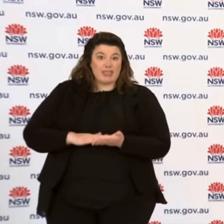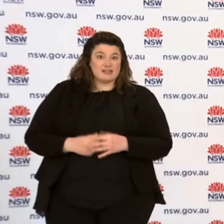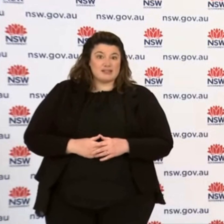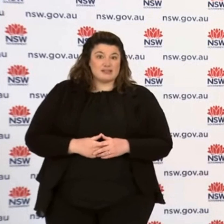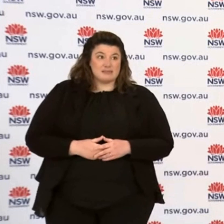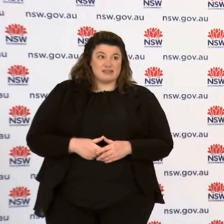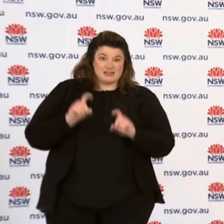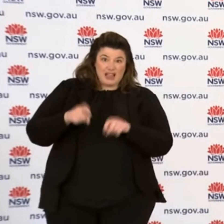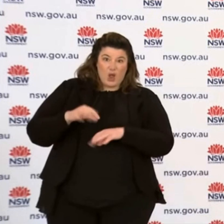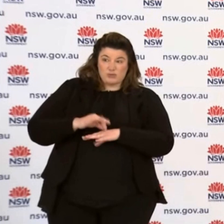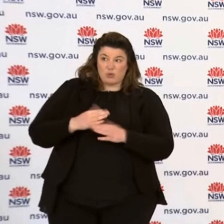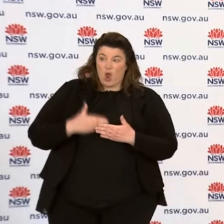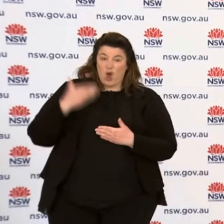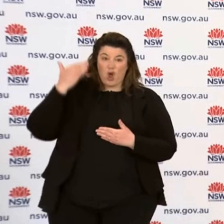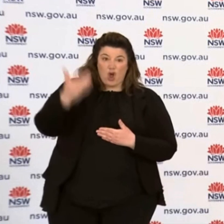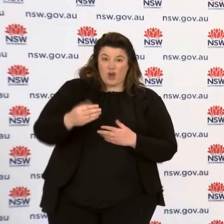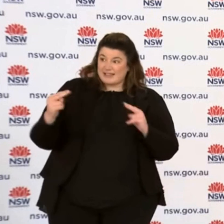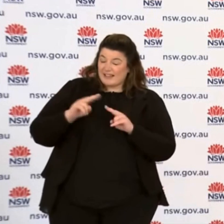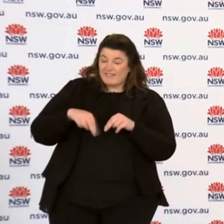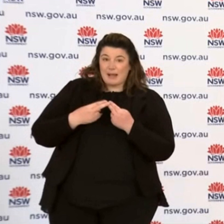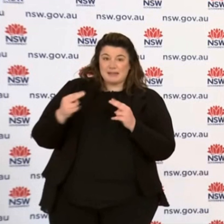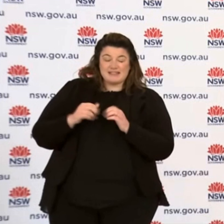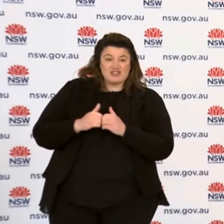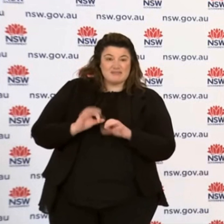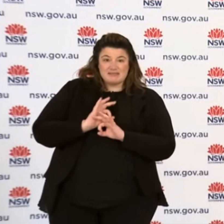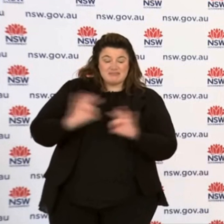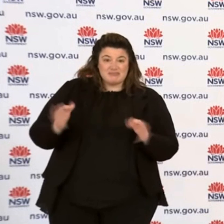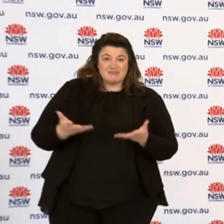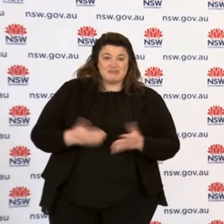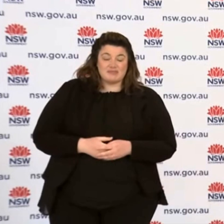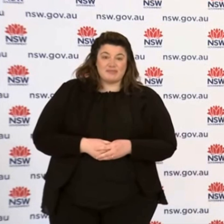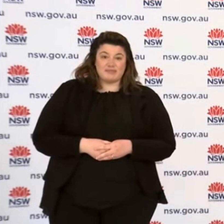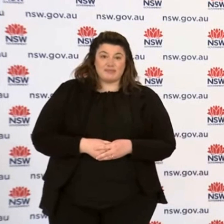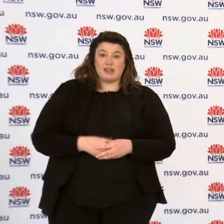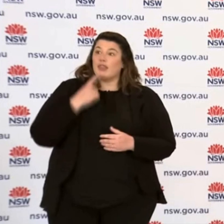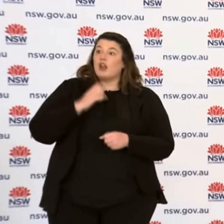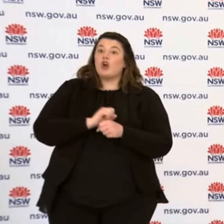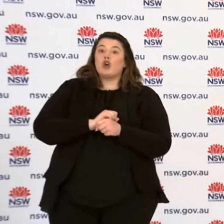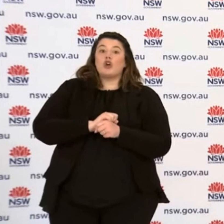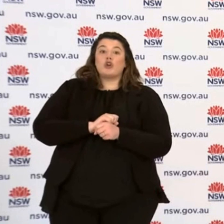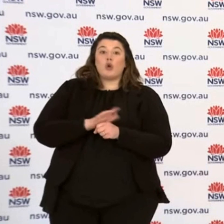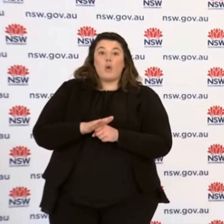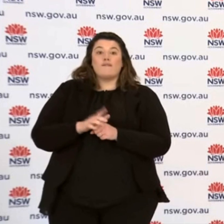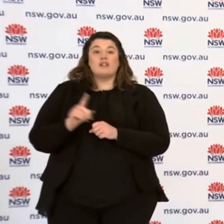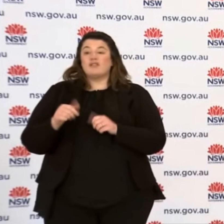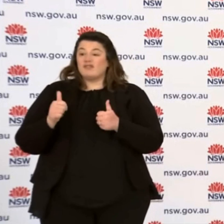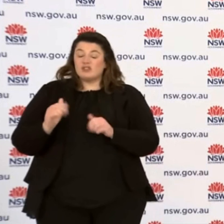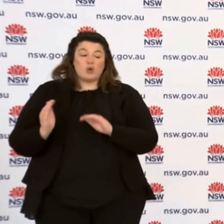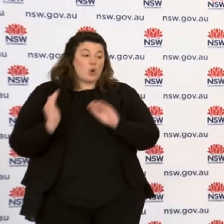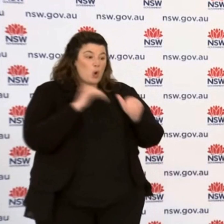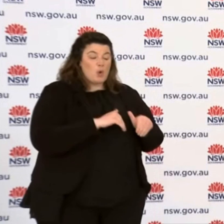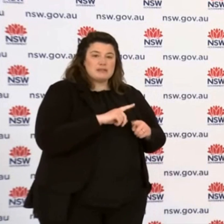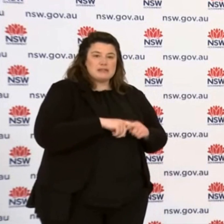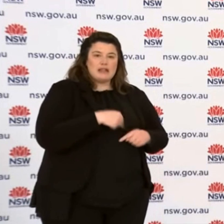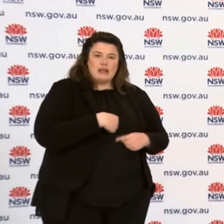and it may be a long while of debilitation after the disease has eventually seen you out of hospital. I think we all just have to get on